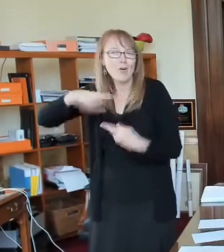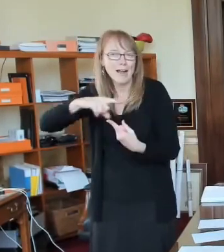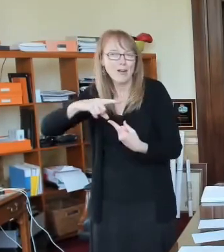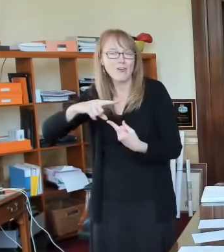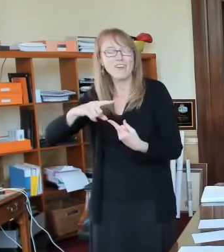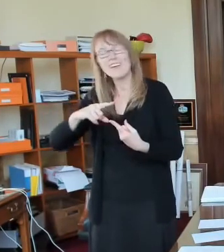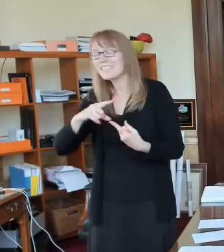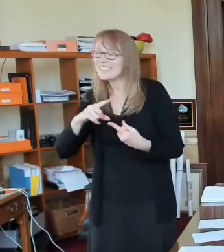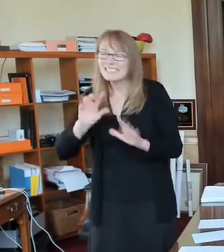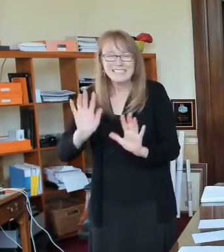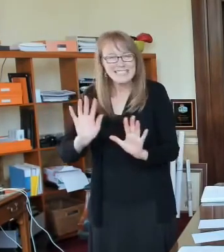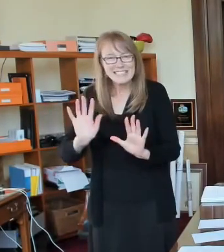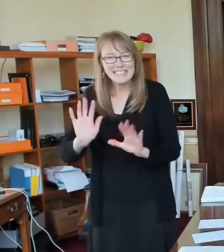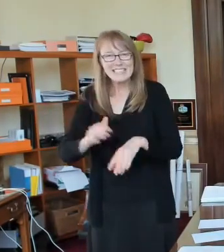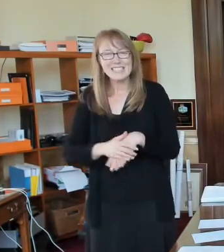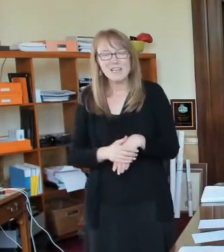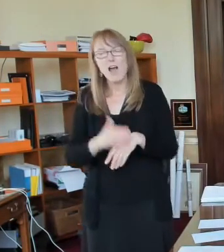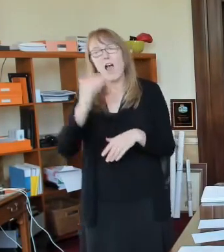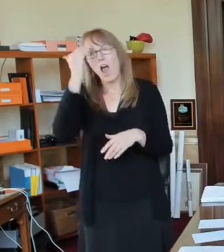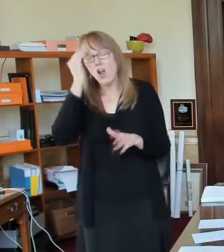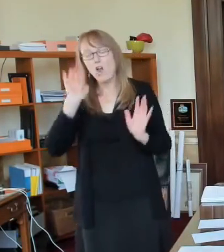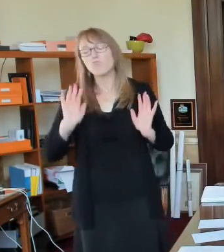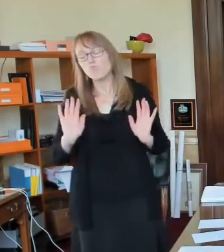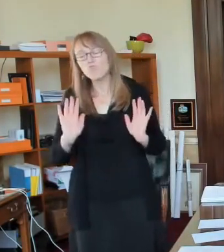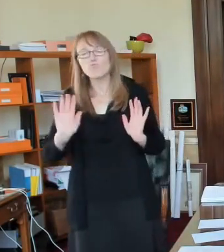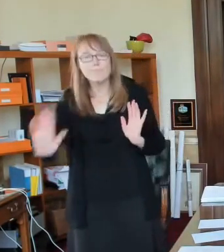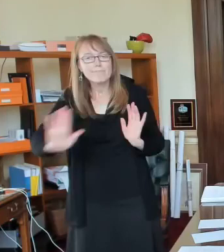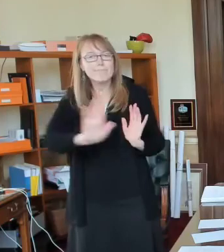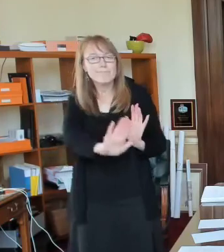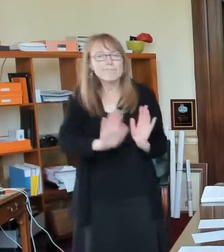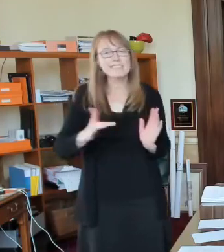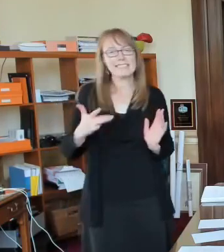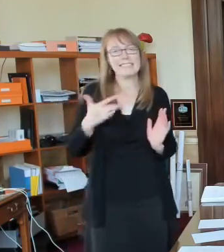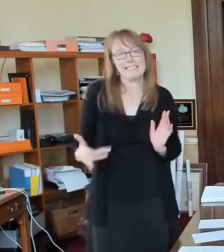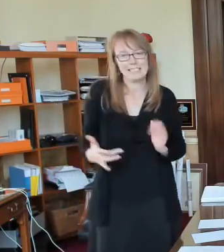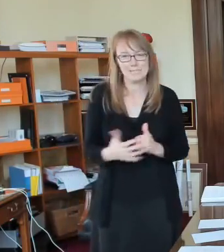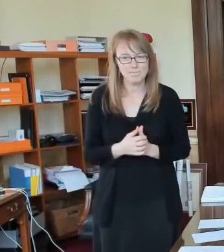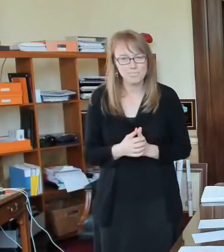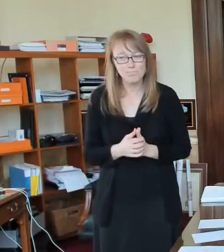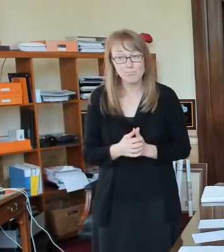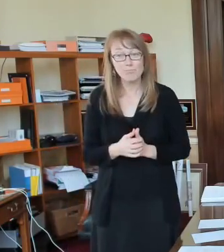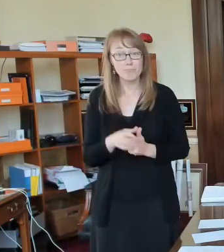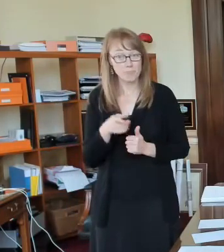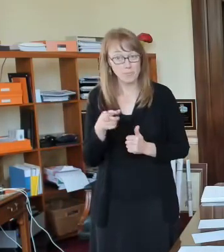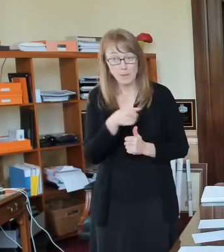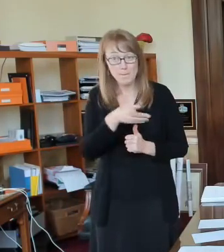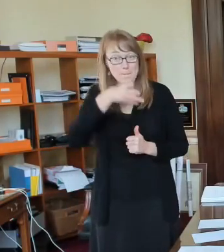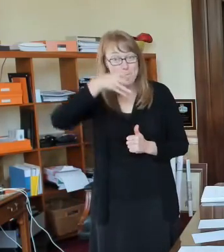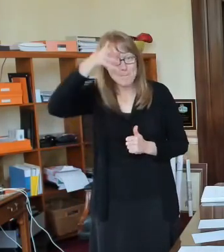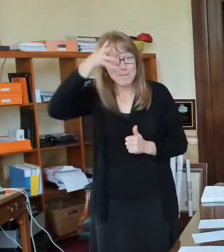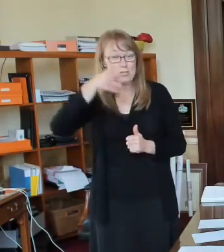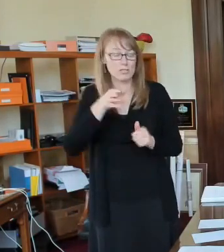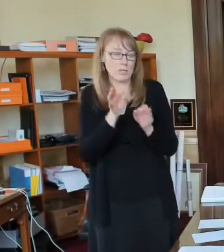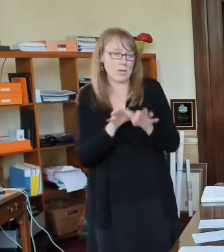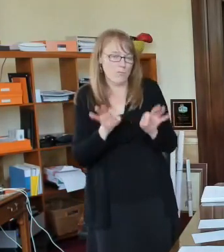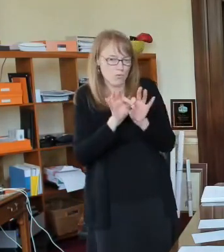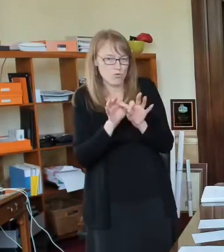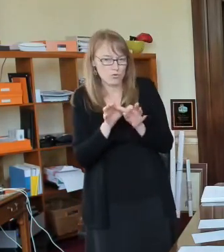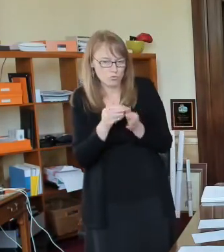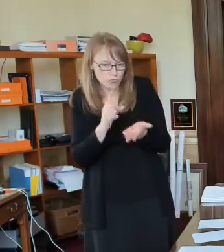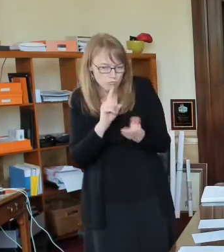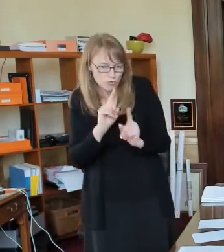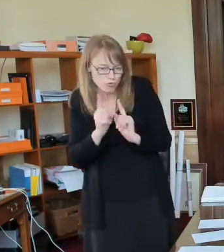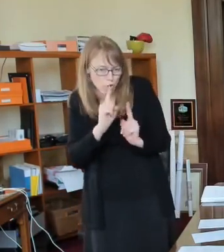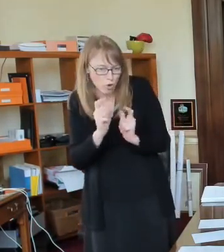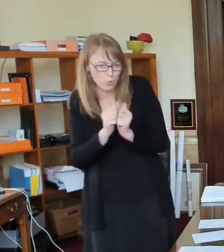for our kids, and for you parents, I know that you'll be talking with your kids about the importance of wearing a mask